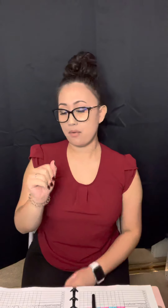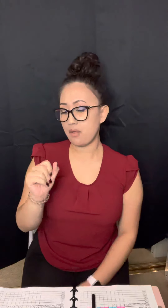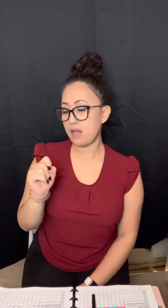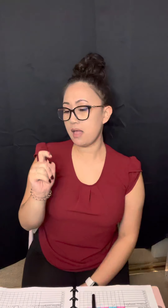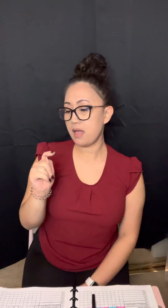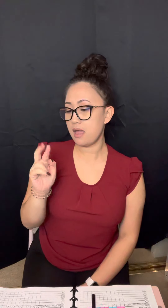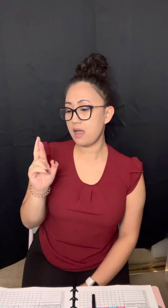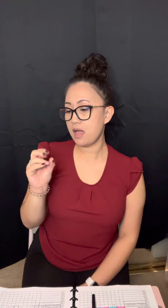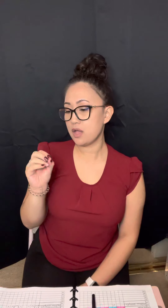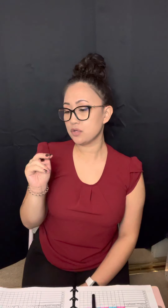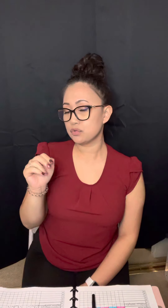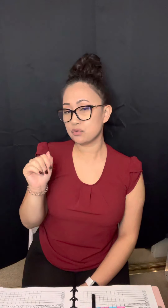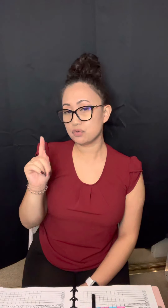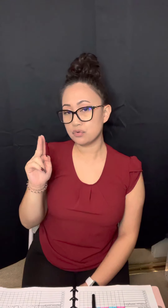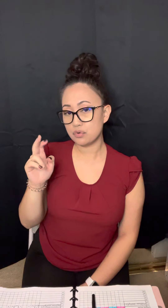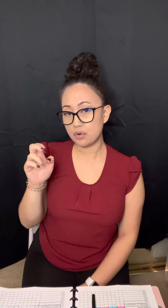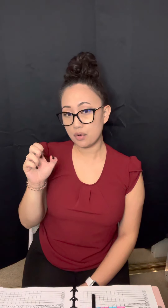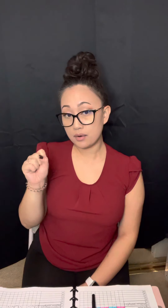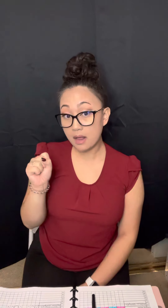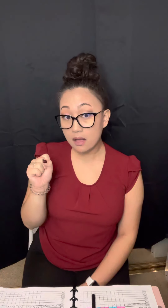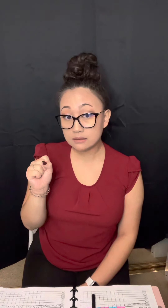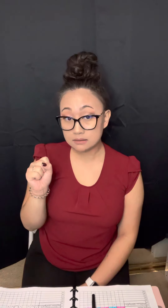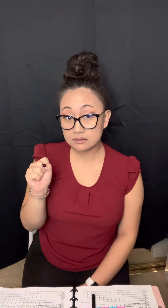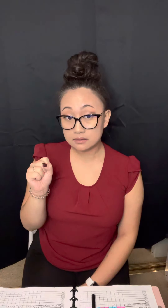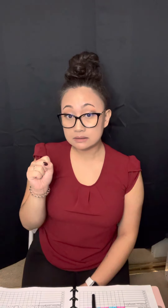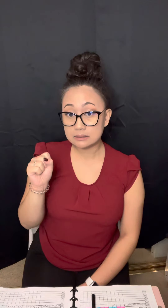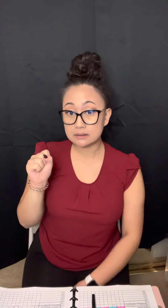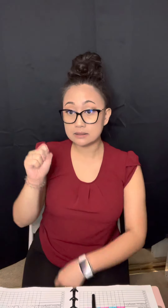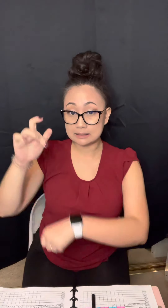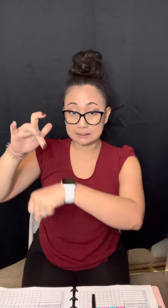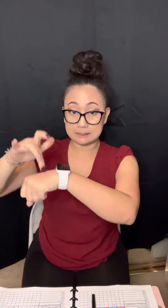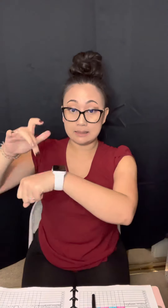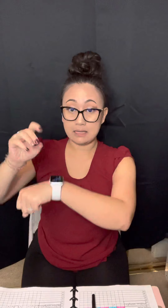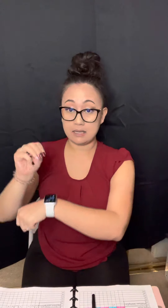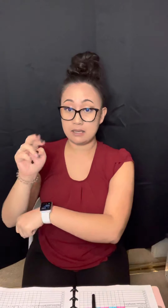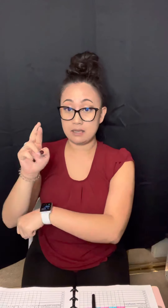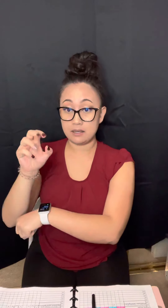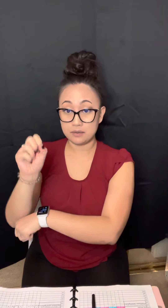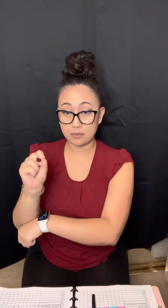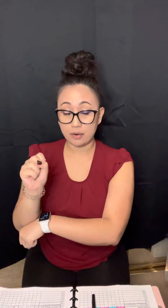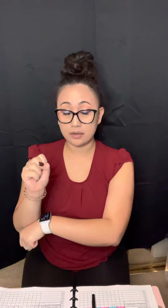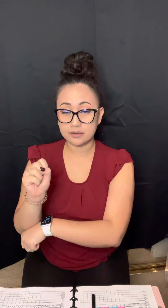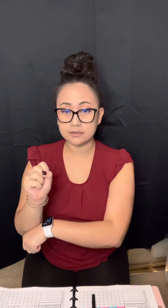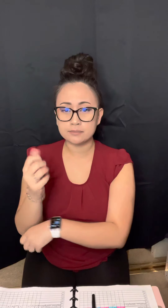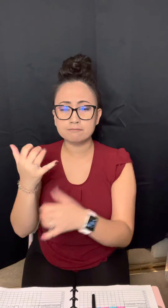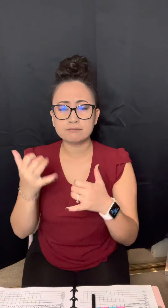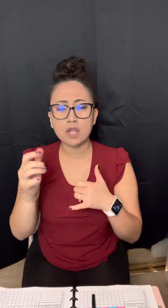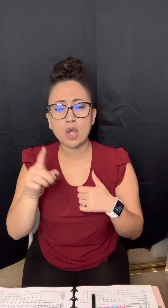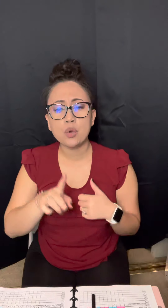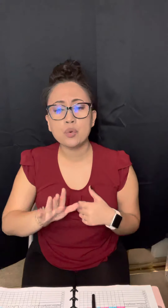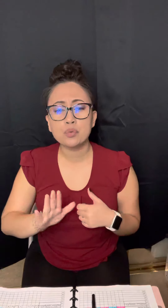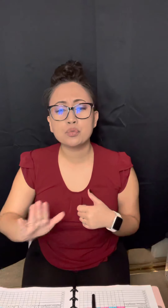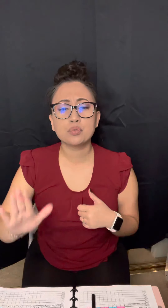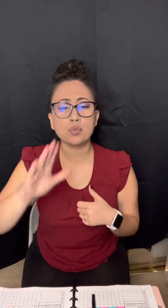hand if you think there's going to be astronauts on Mars in your lifetime.